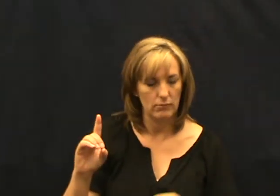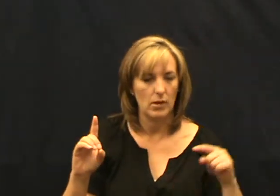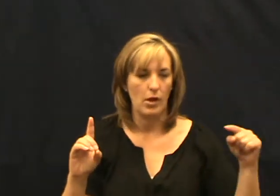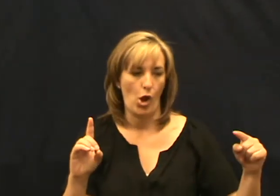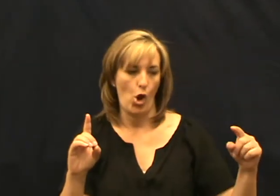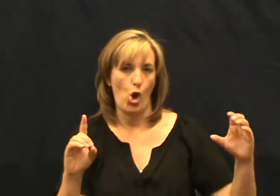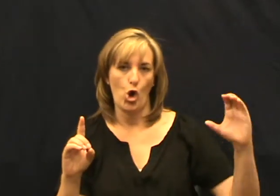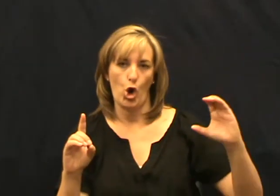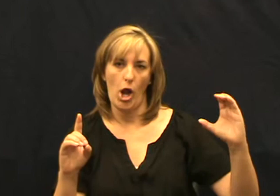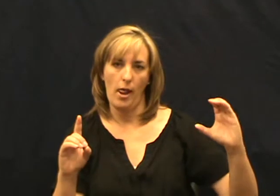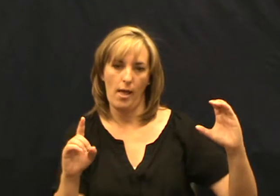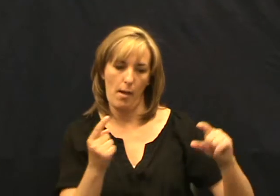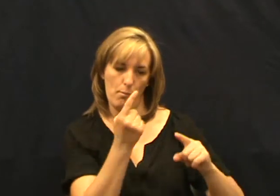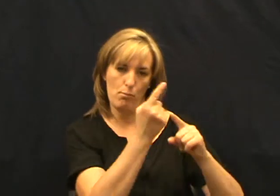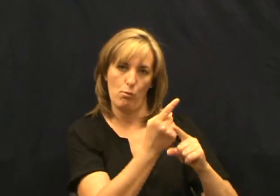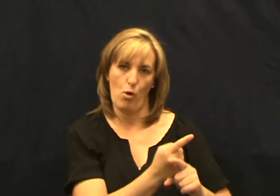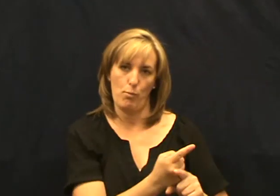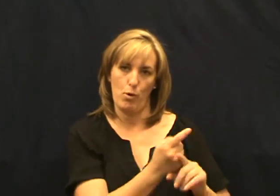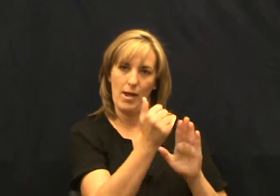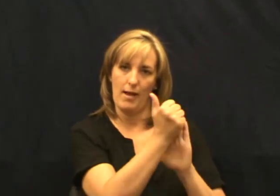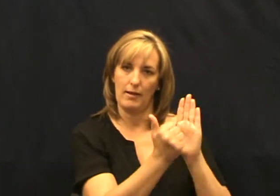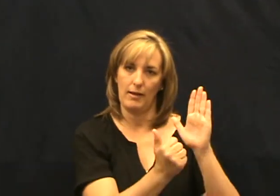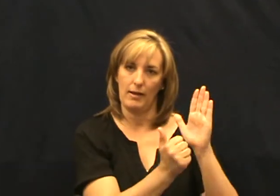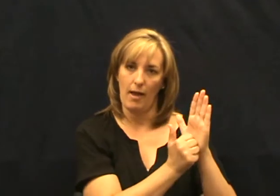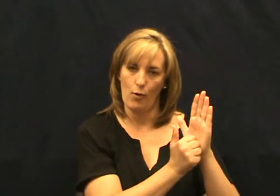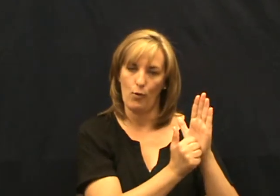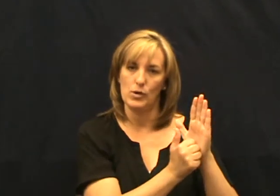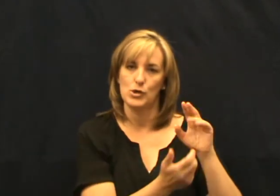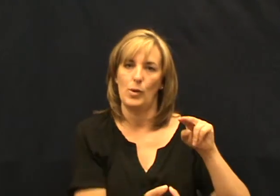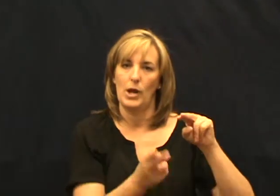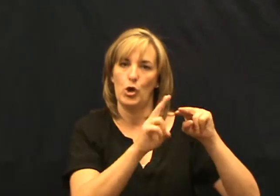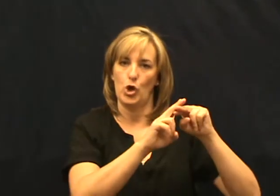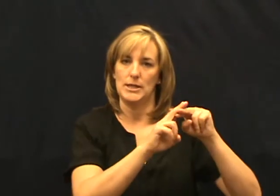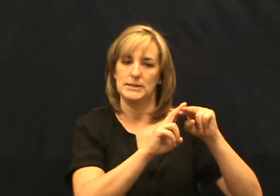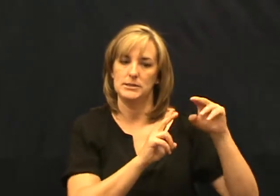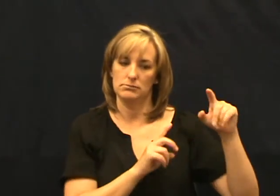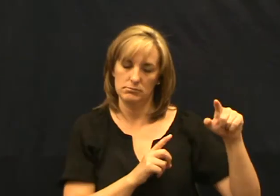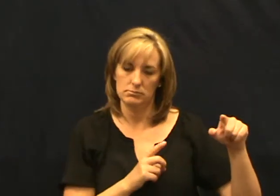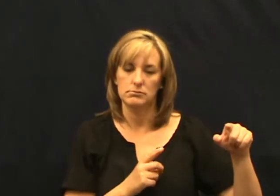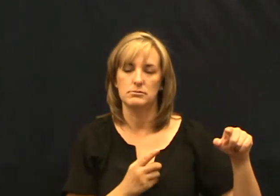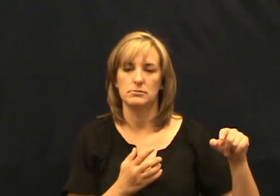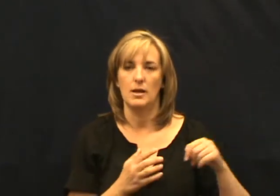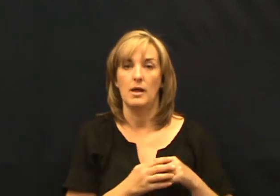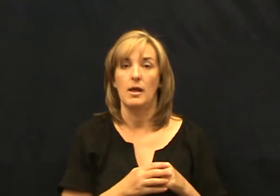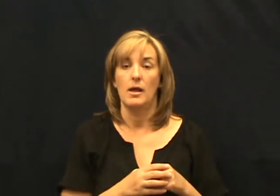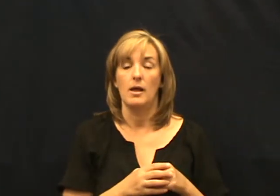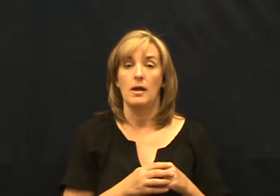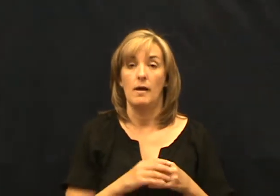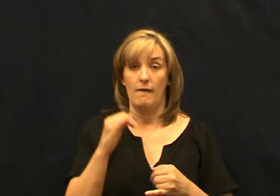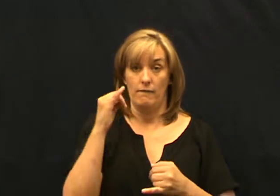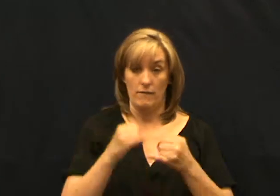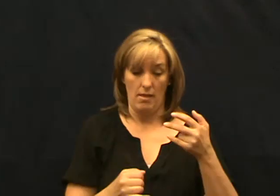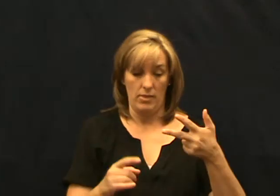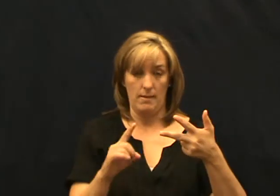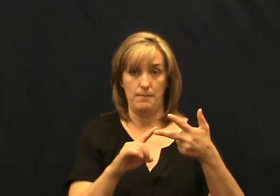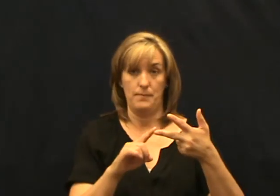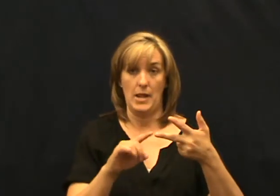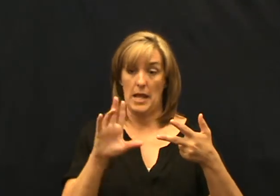the appropriate revenue account to increase the stockholders' equity. Finally, cash is received after the